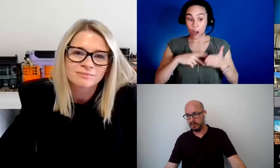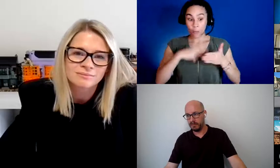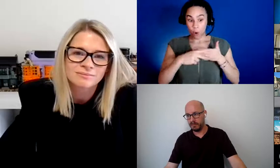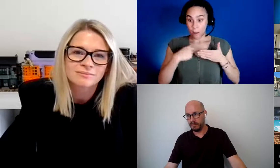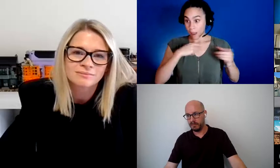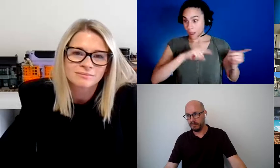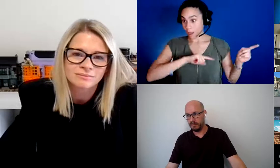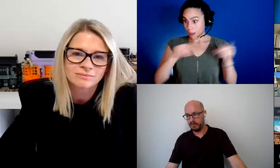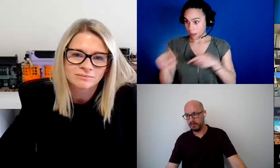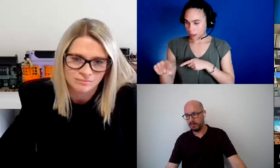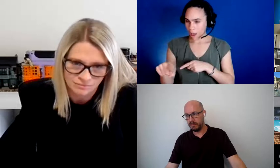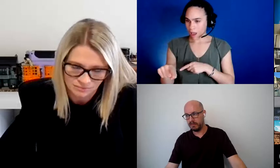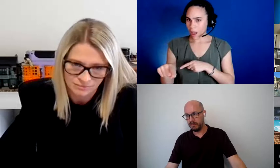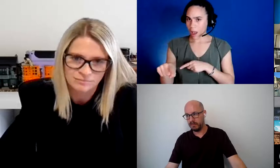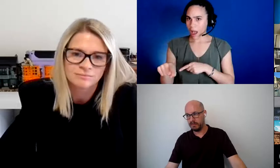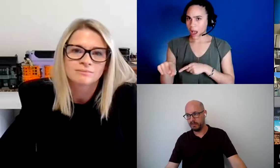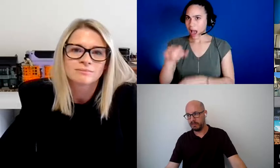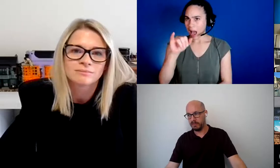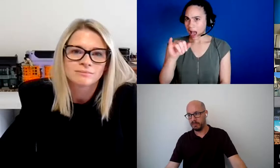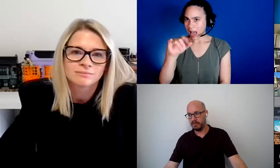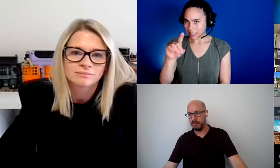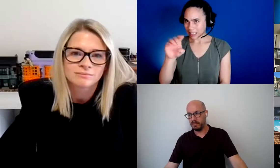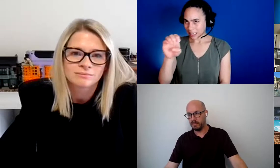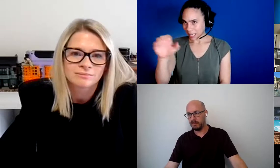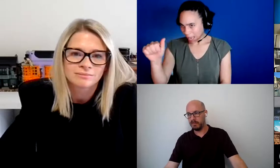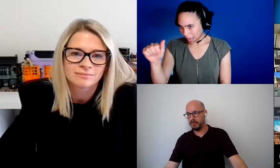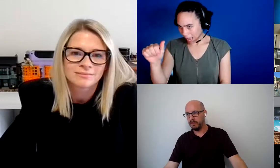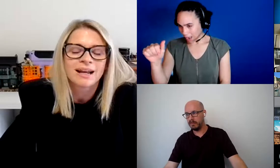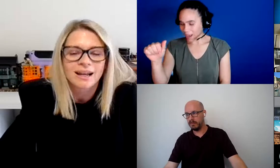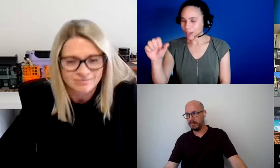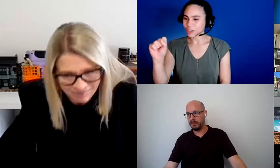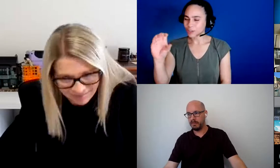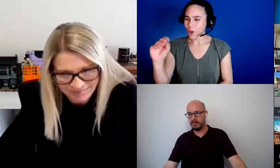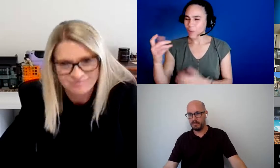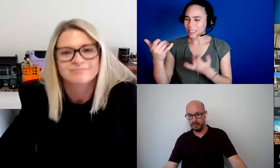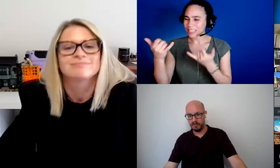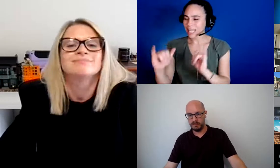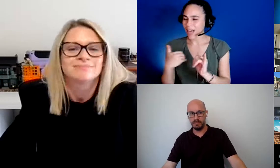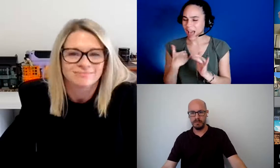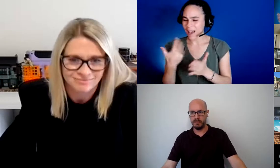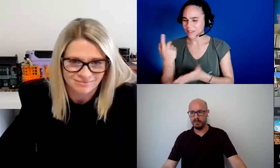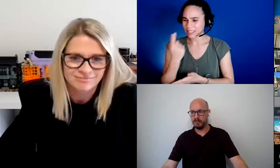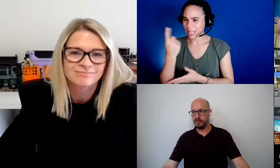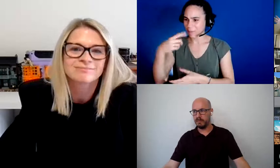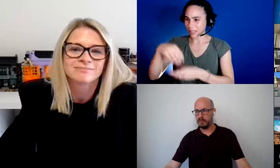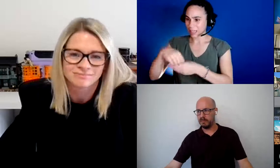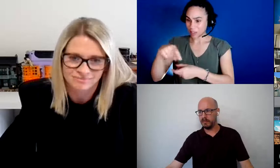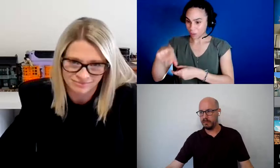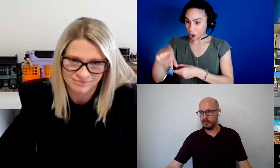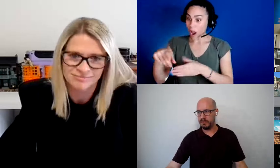IDEA. So it, you know, there was still a piece in there where there was accessibility included in that.